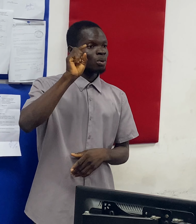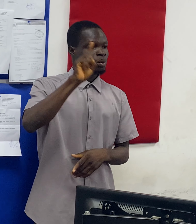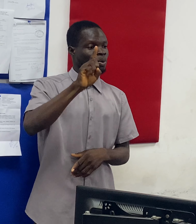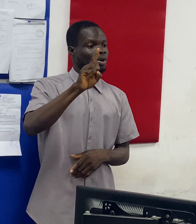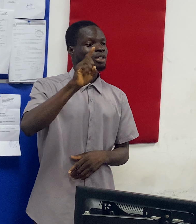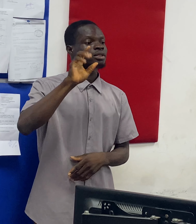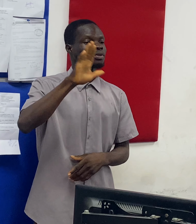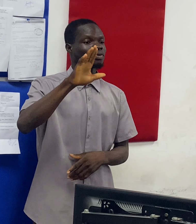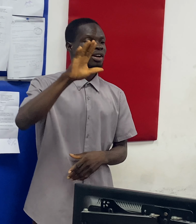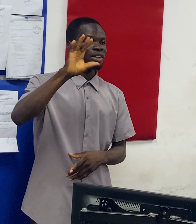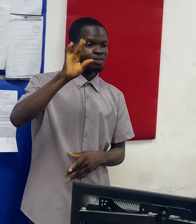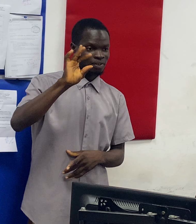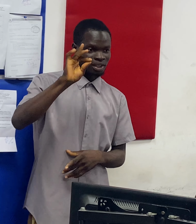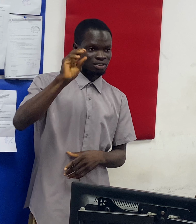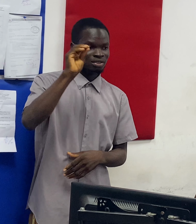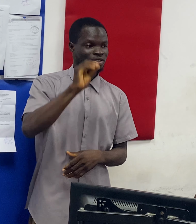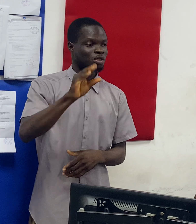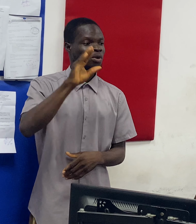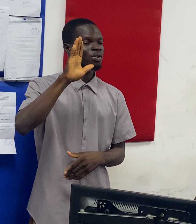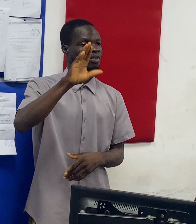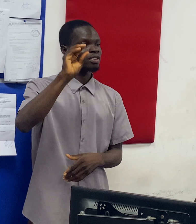05039231158